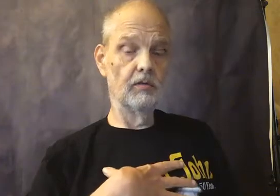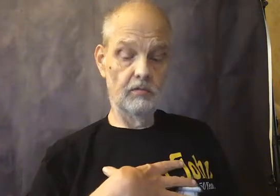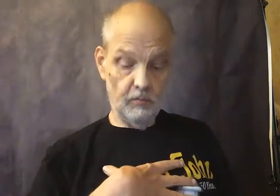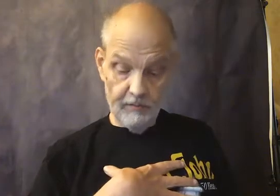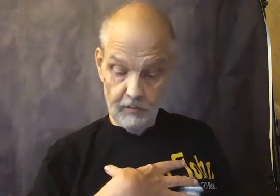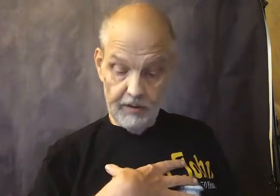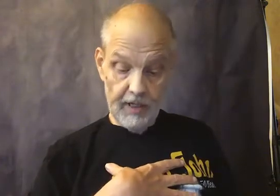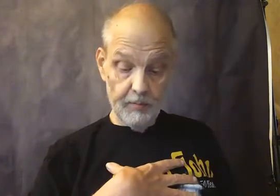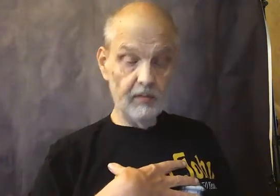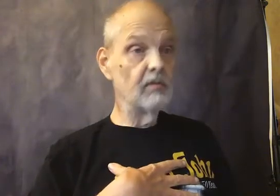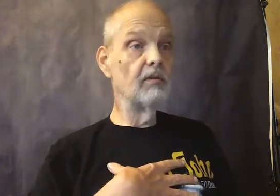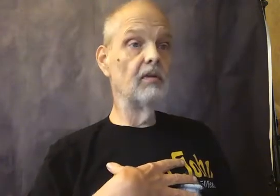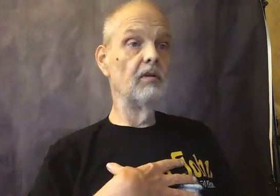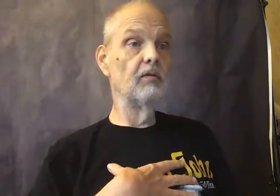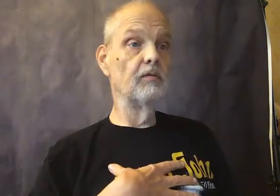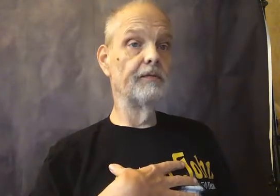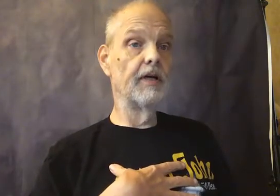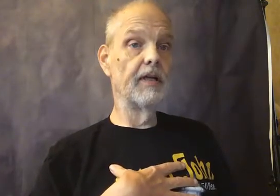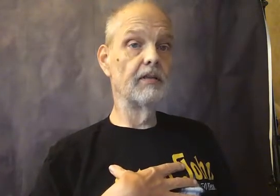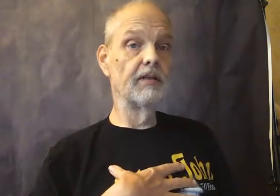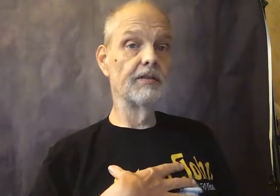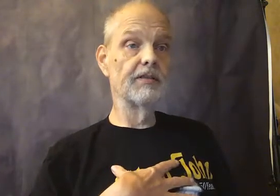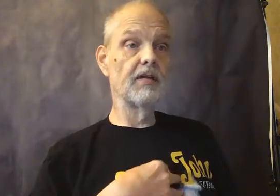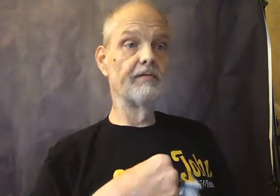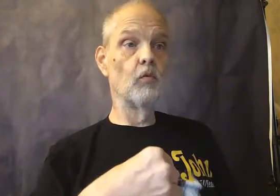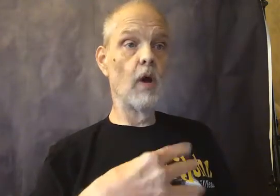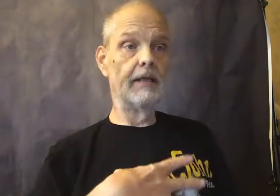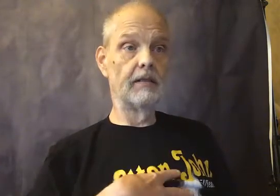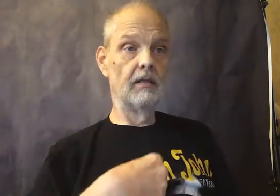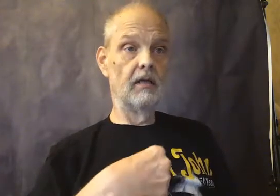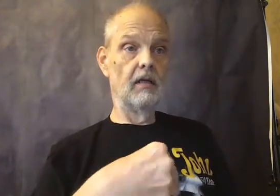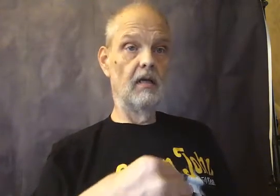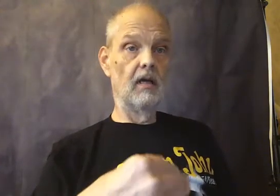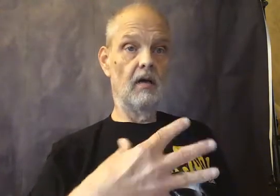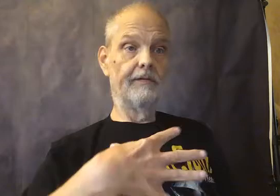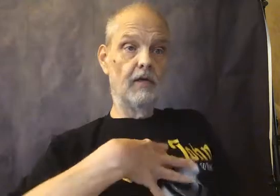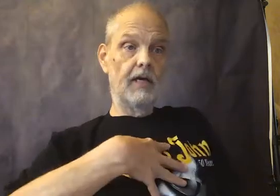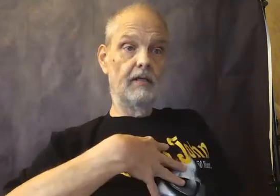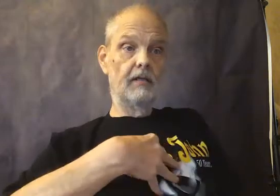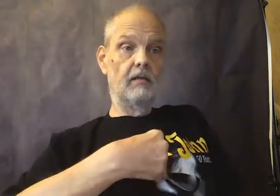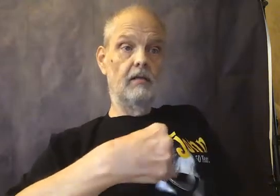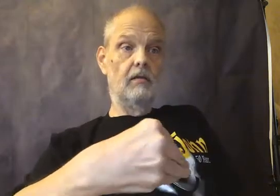you haven't learned it yet, but you'll find out that this is a sign for white, a full hand.